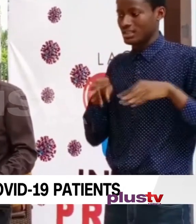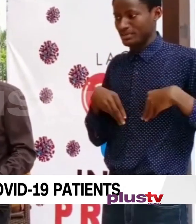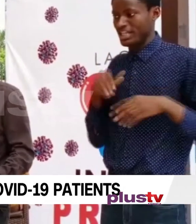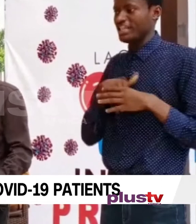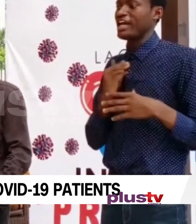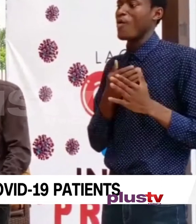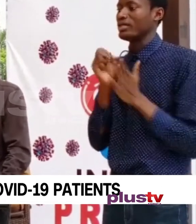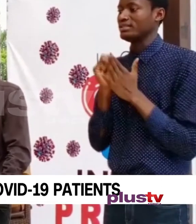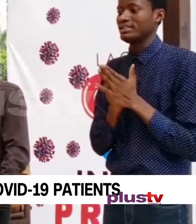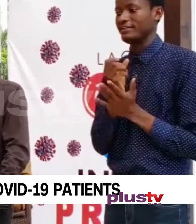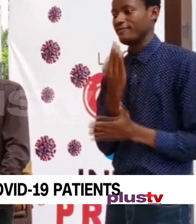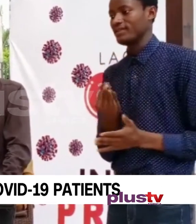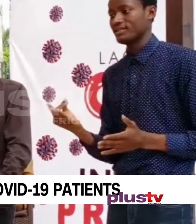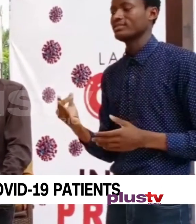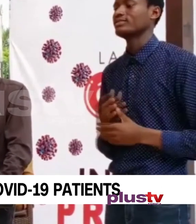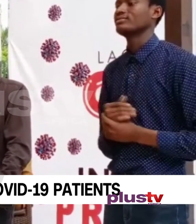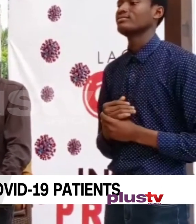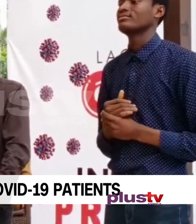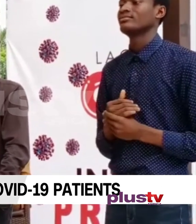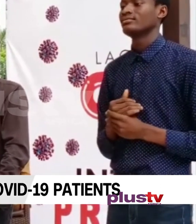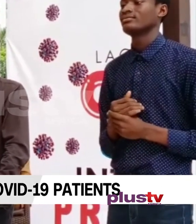our state facilities.